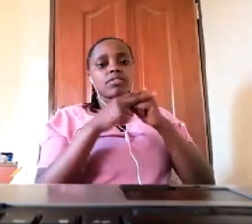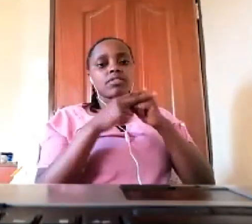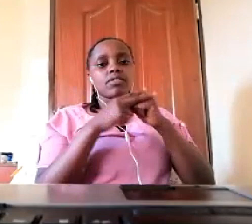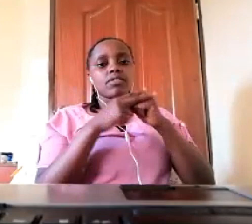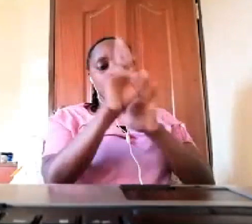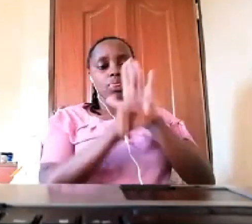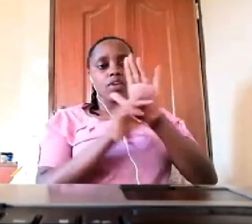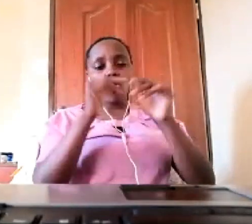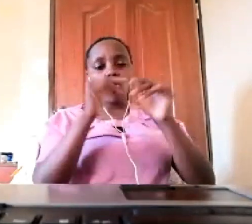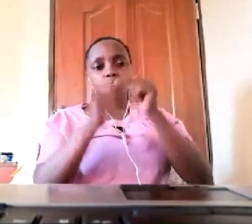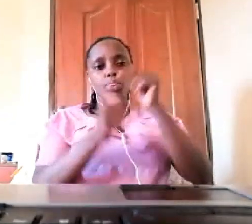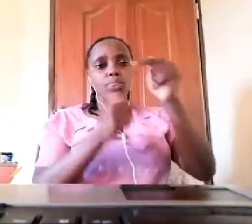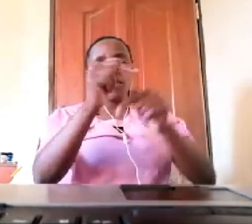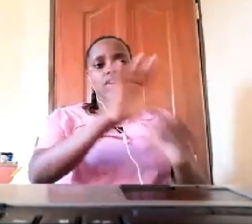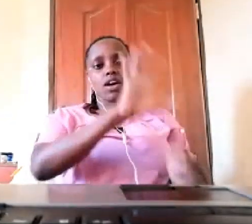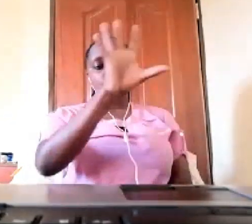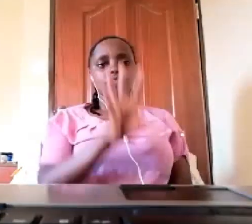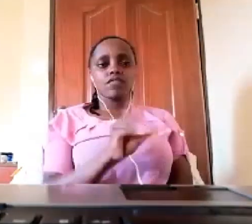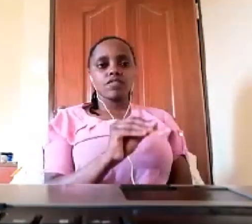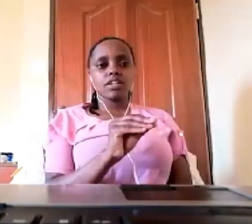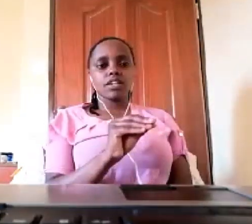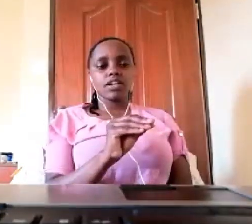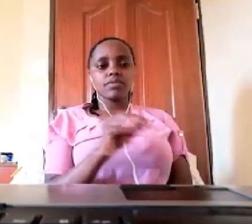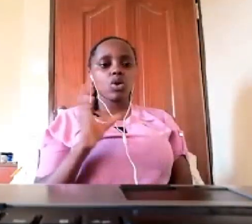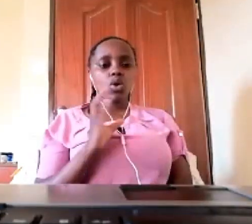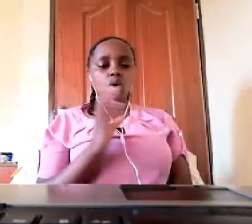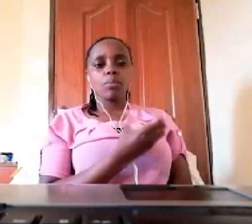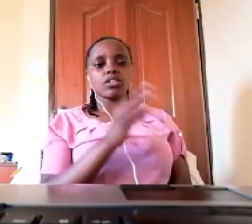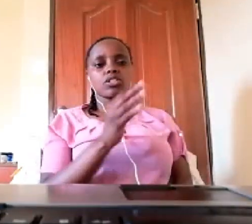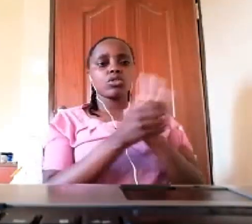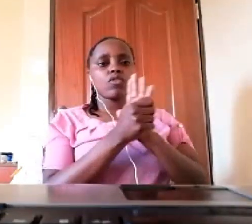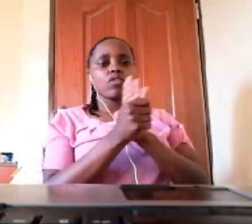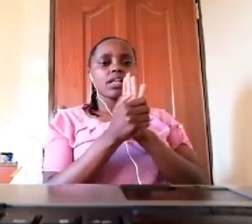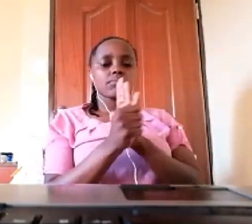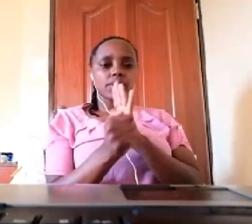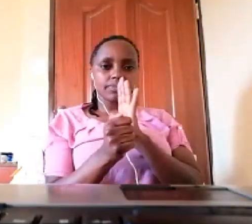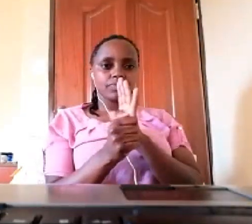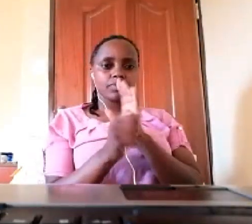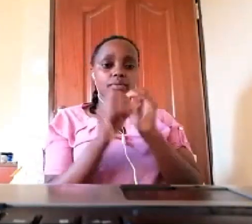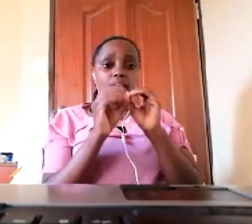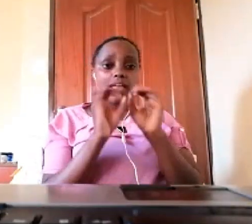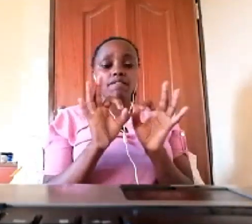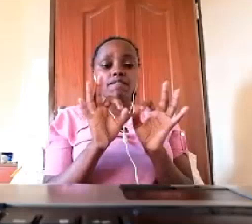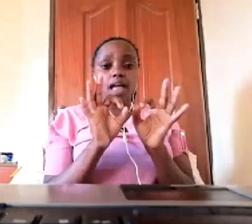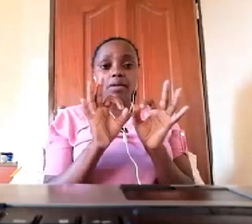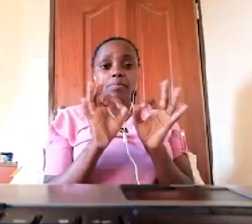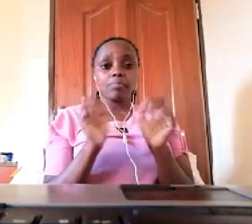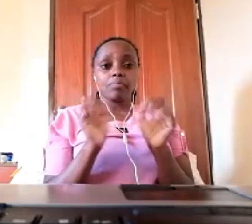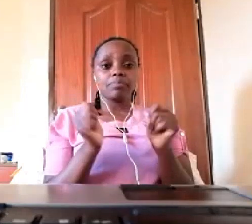rules of procedures of the African Committee of Experts, in case where